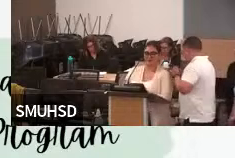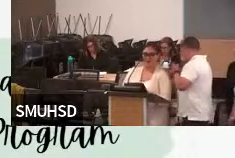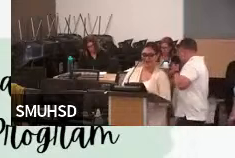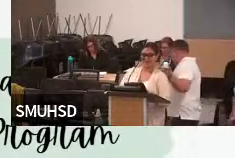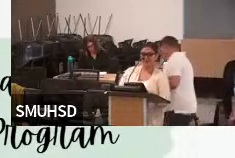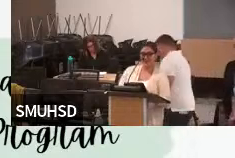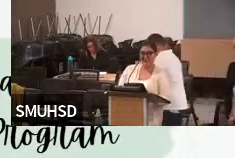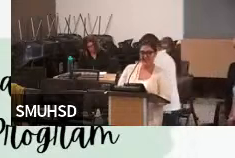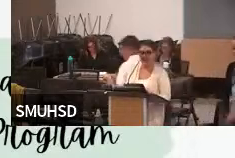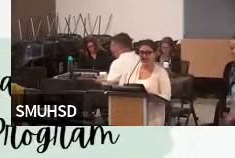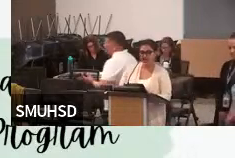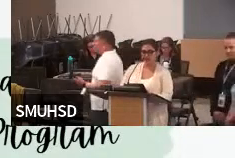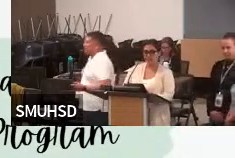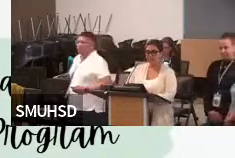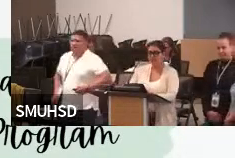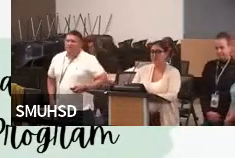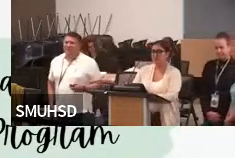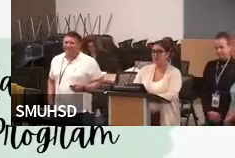Thank you.